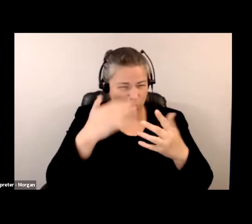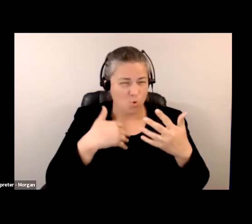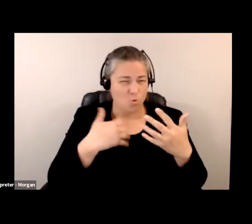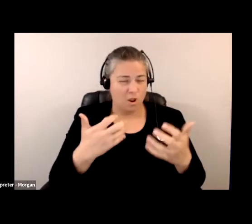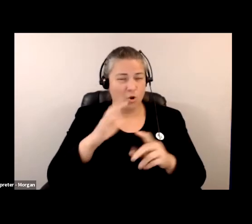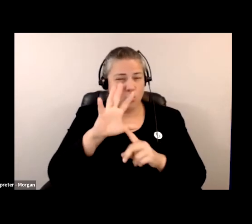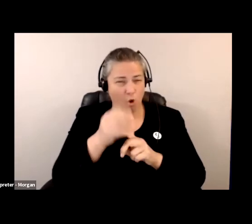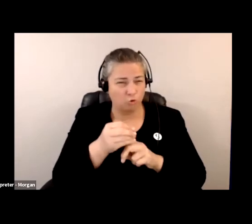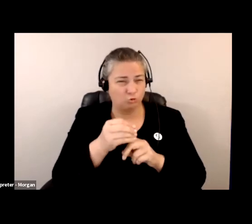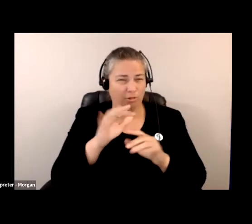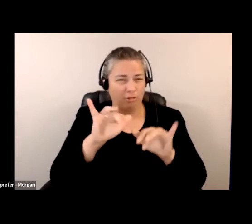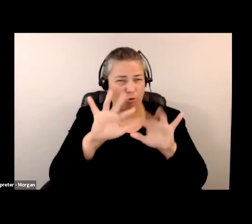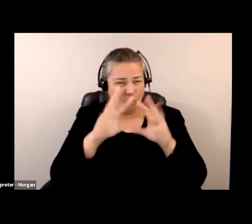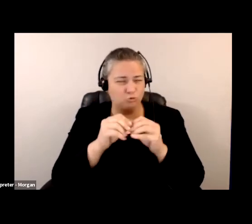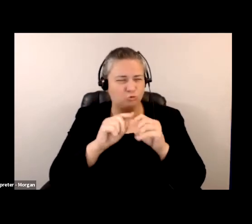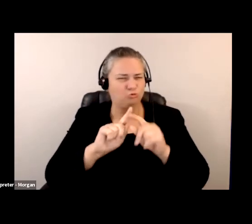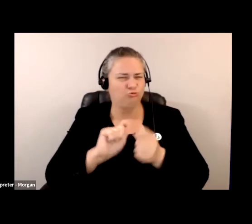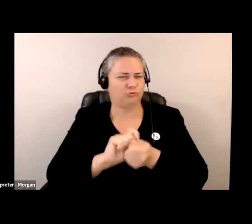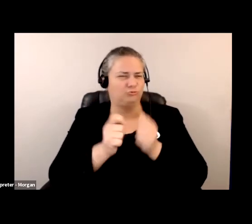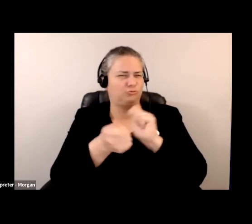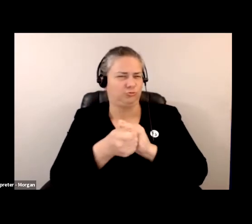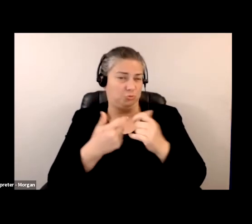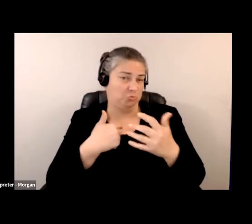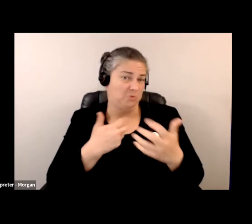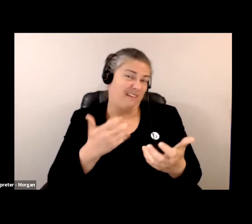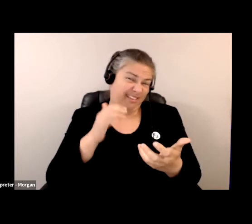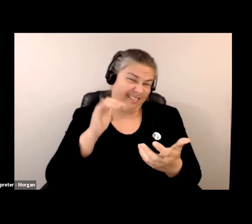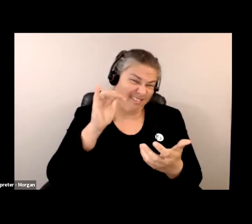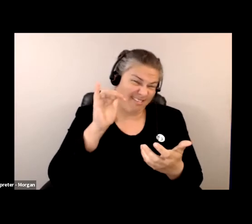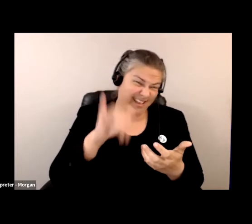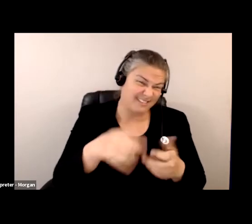change, and that's difficult.